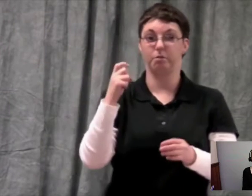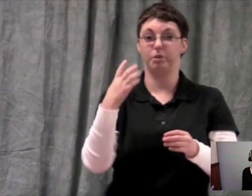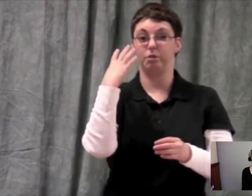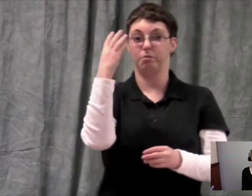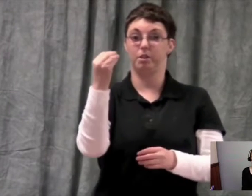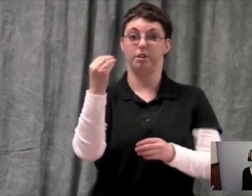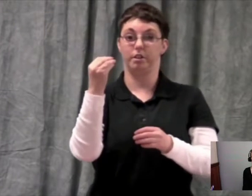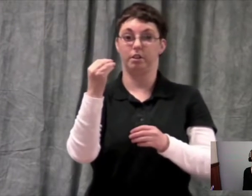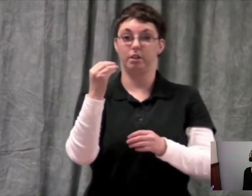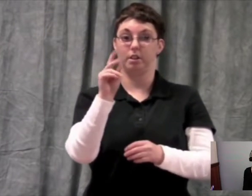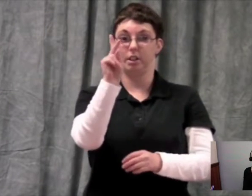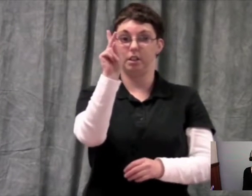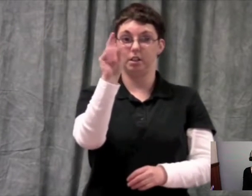So in Kentucky, I joined